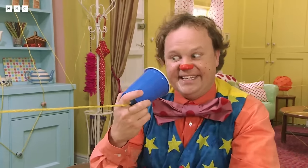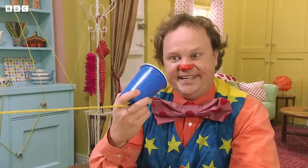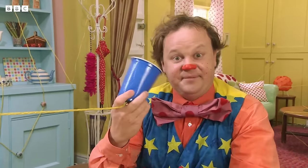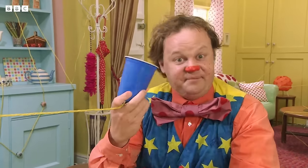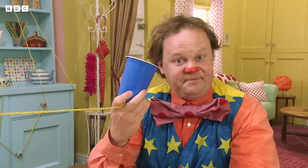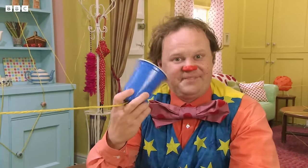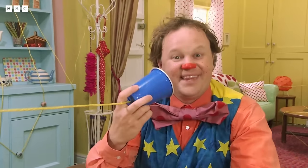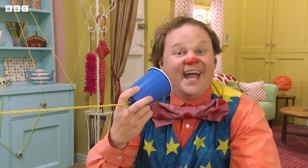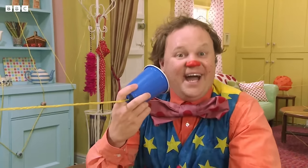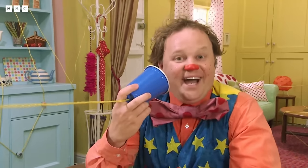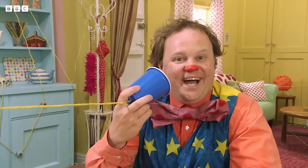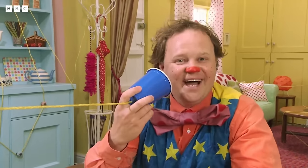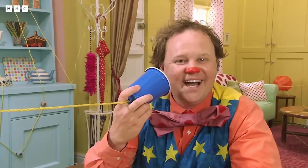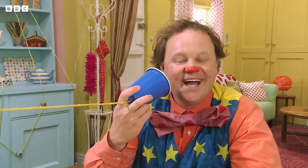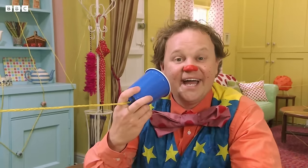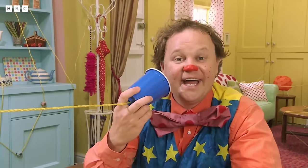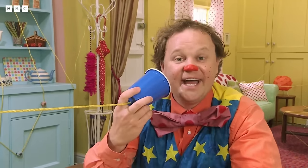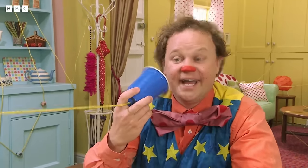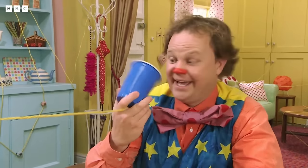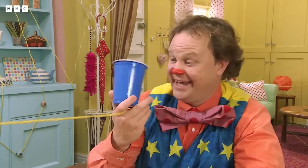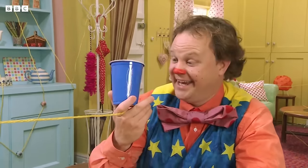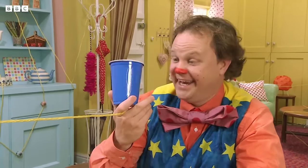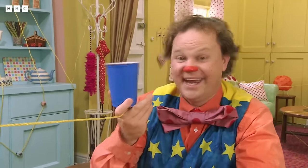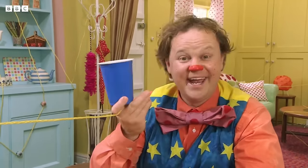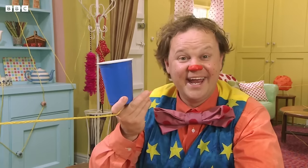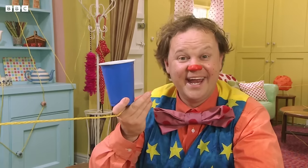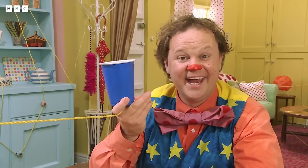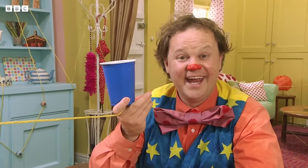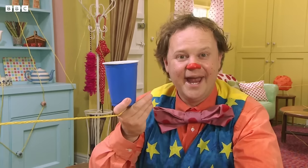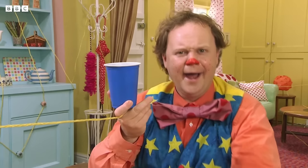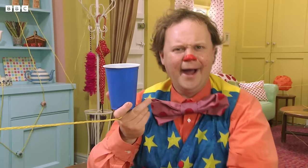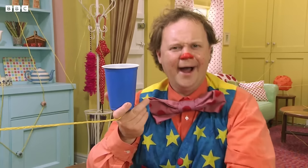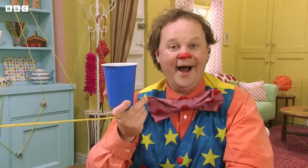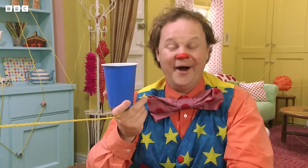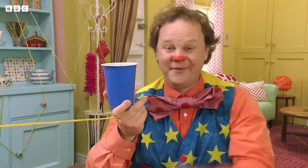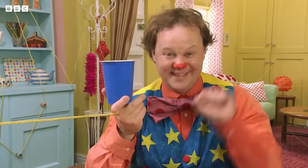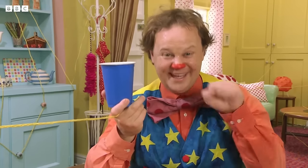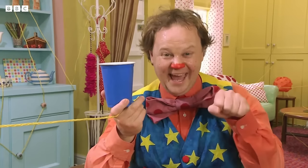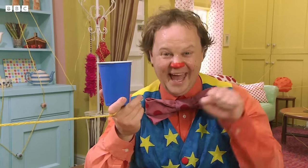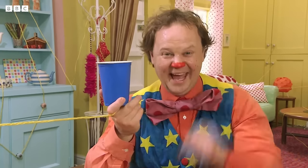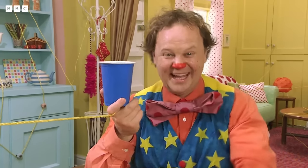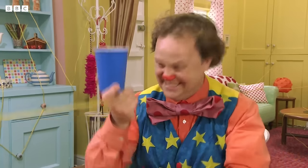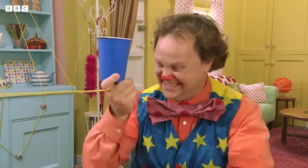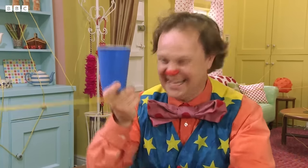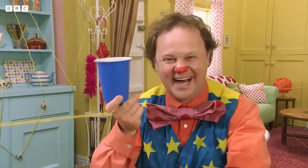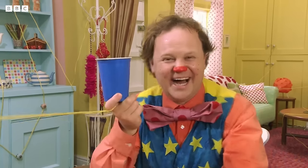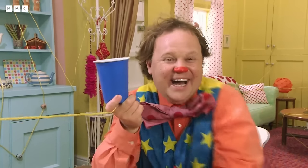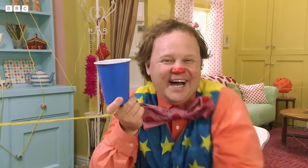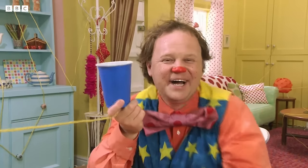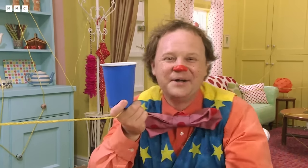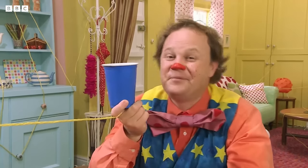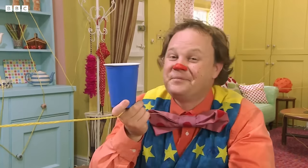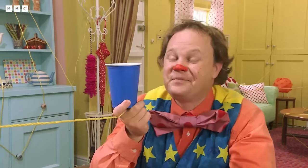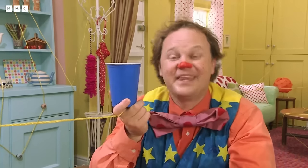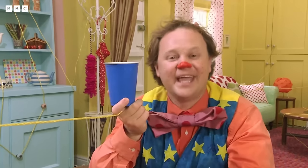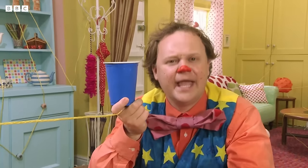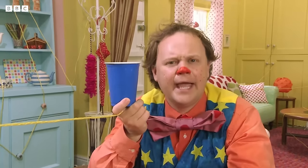Bye! It's great fun speaking to friends on the phone, isn't it? Oh, yes! Before you go,